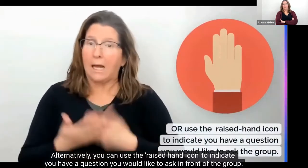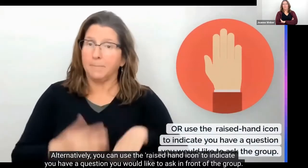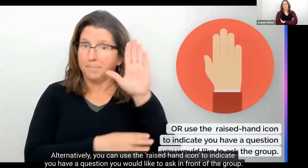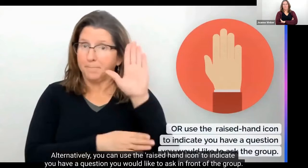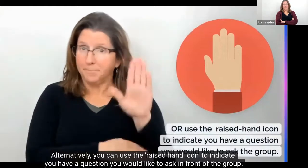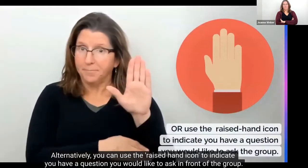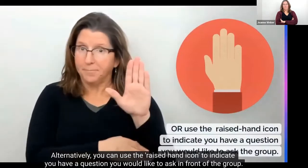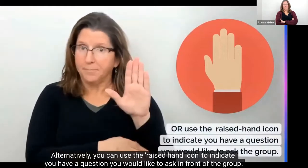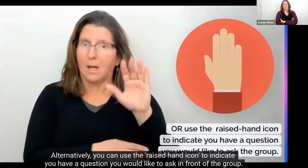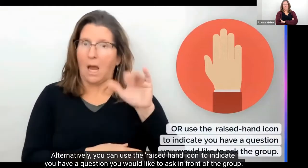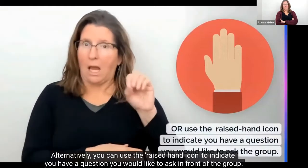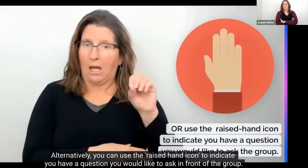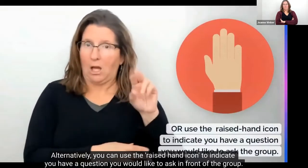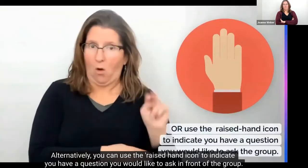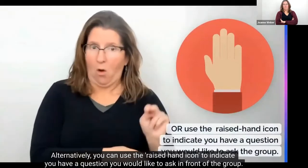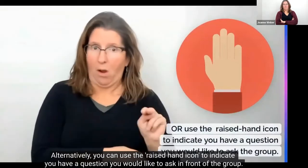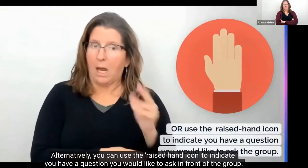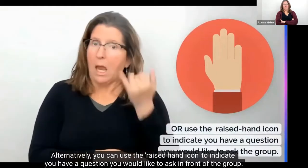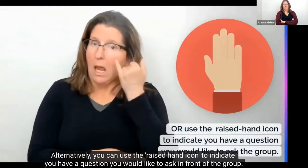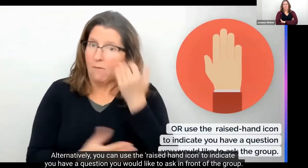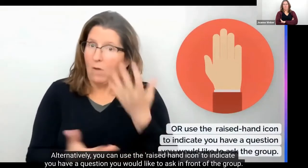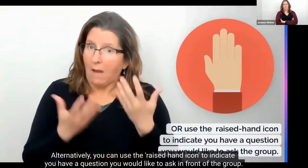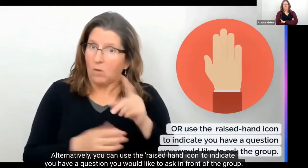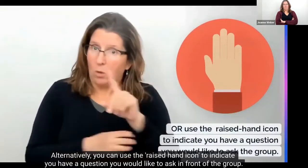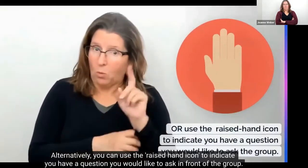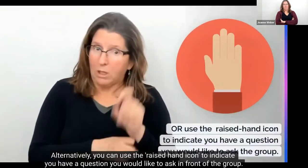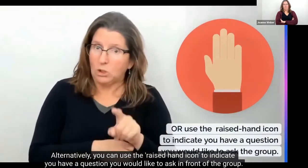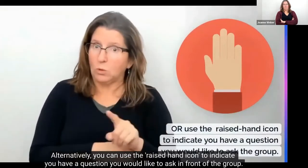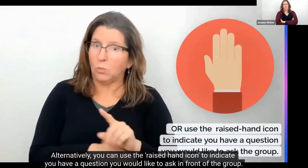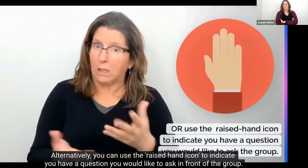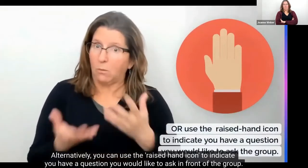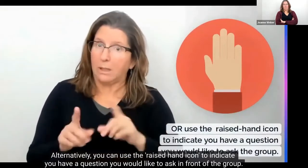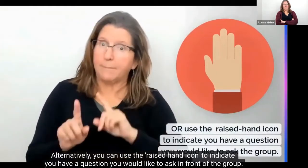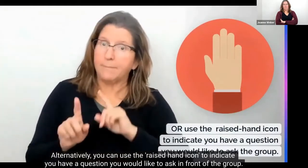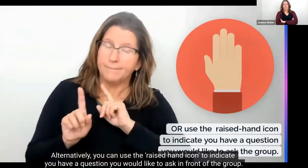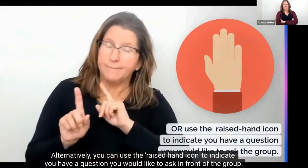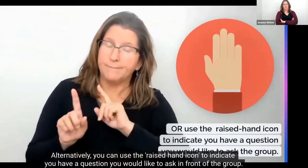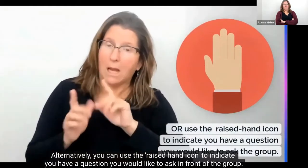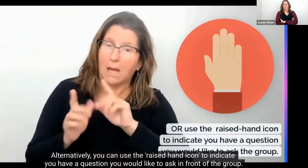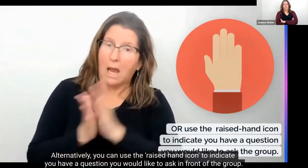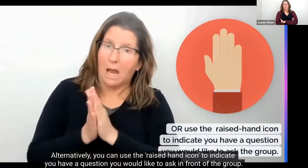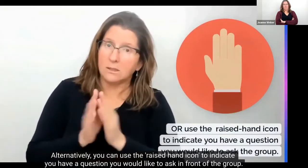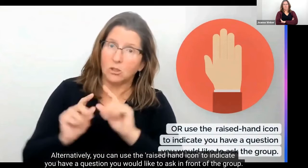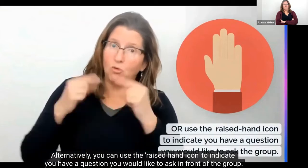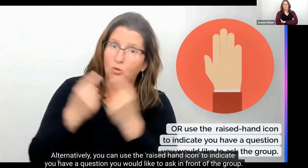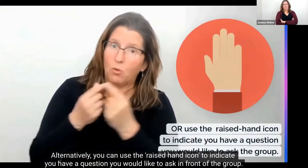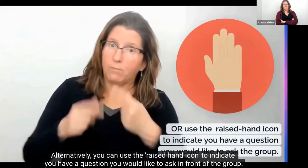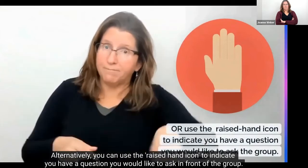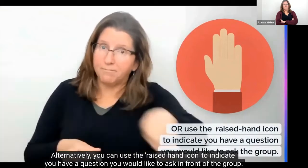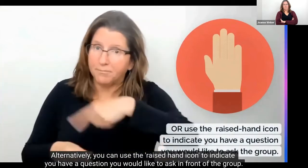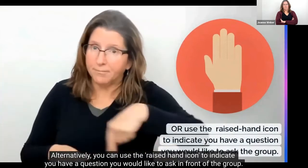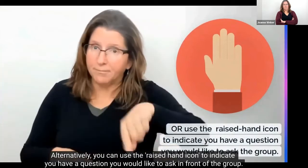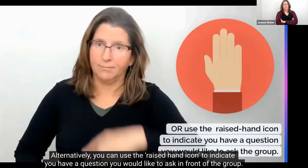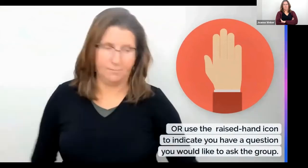Alternatively, you can use the raised hand icon to indicate you have a question you would like to ask in front of the